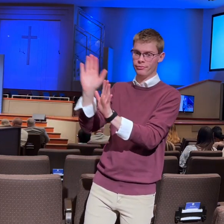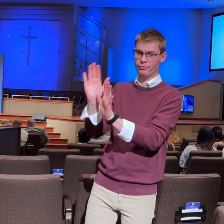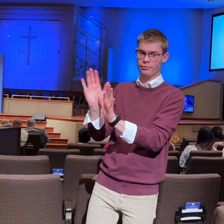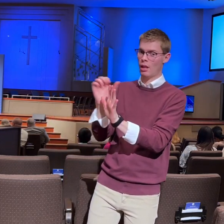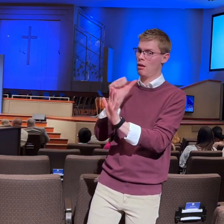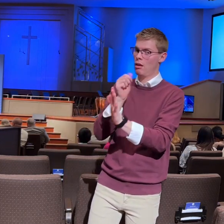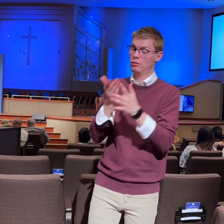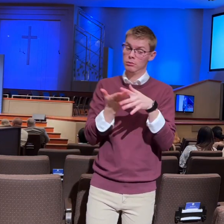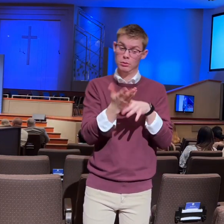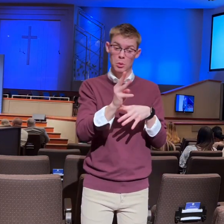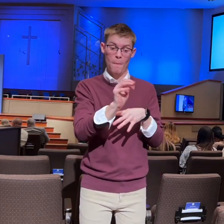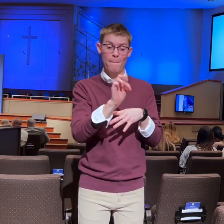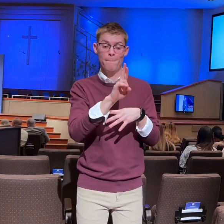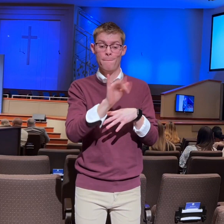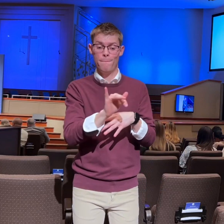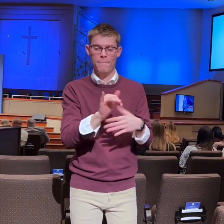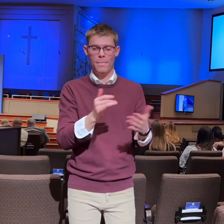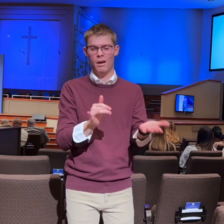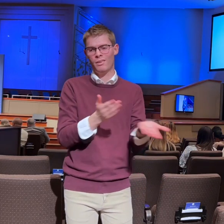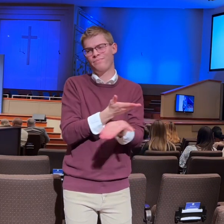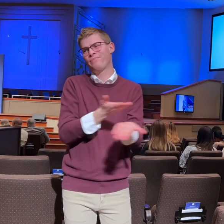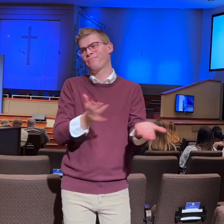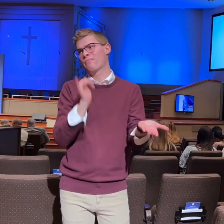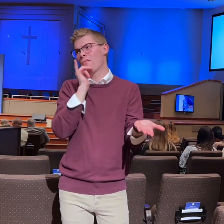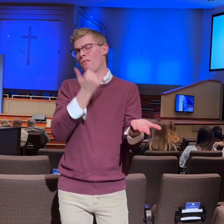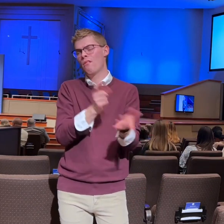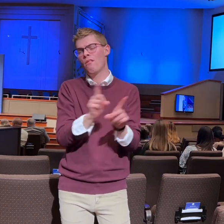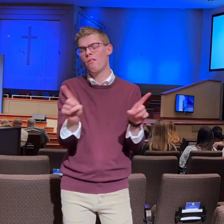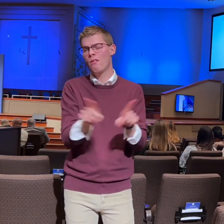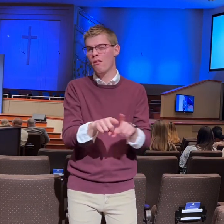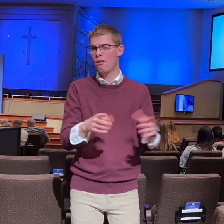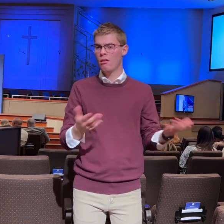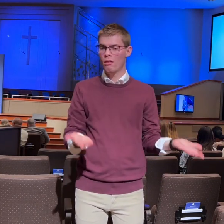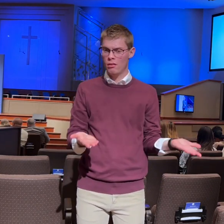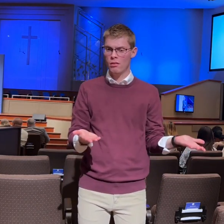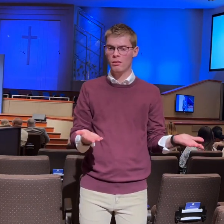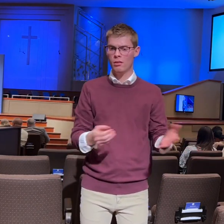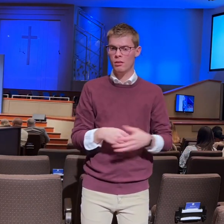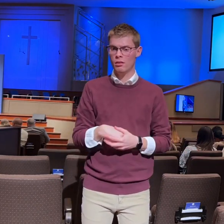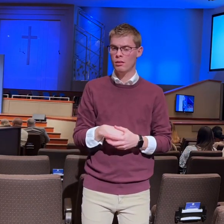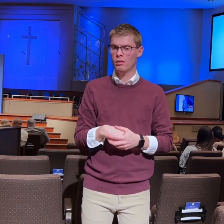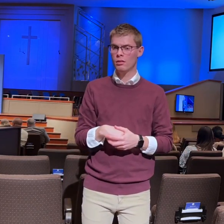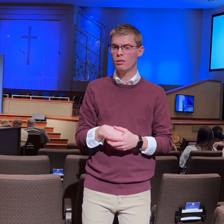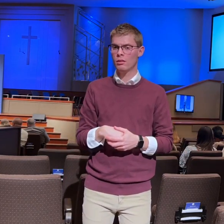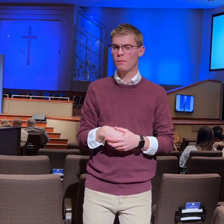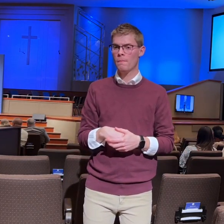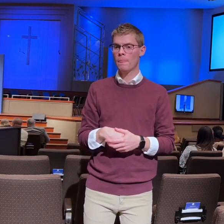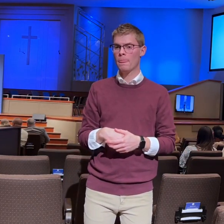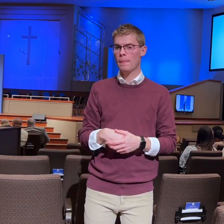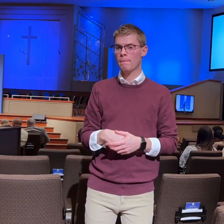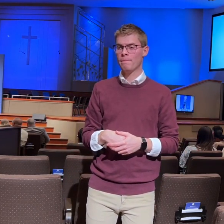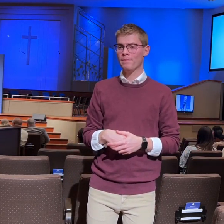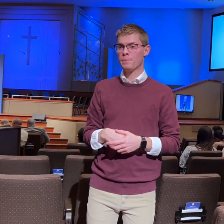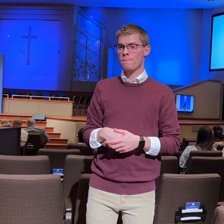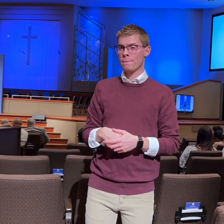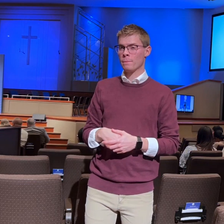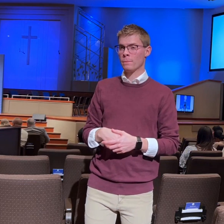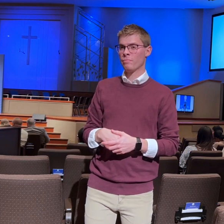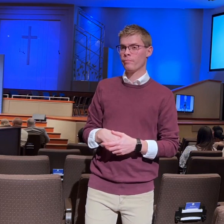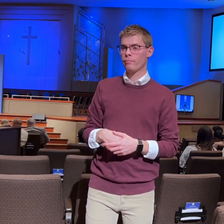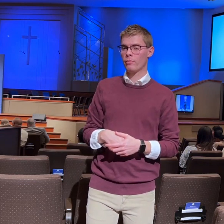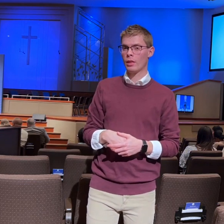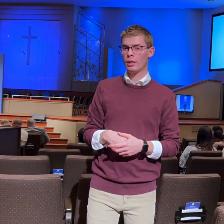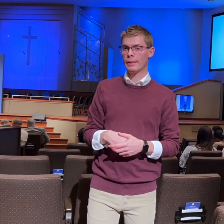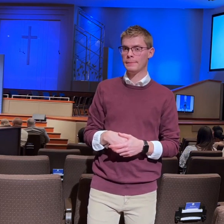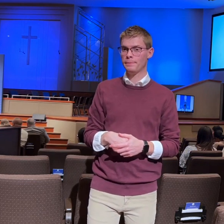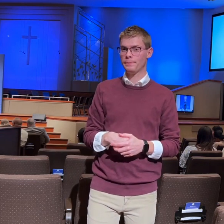from him that called you into the grace of Christ unto another gospel. You see, this is what it means to apostatize.